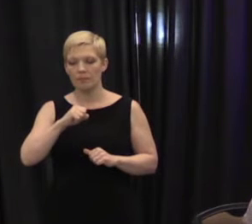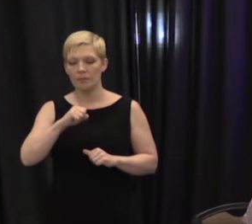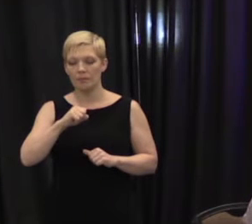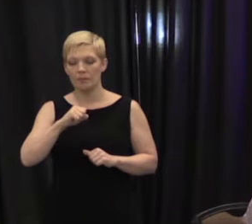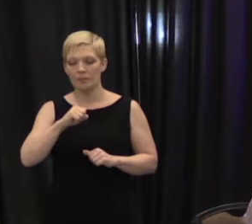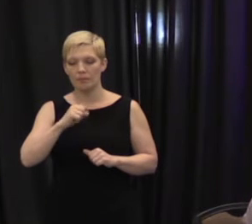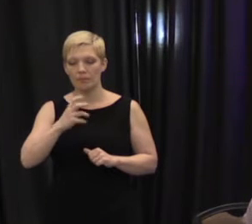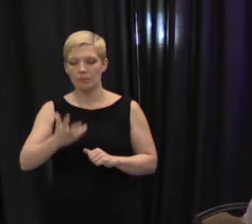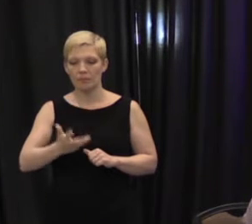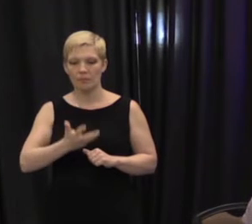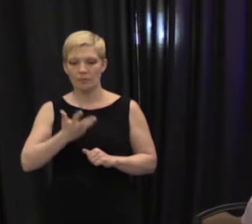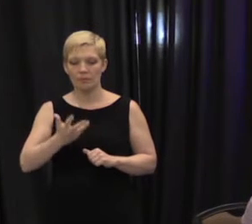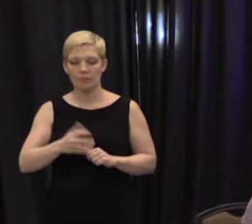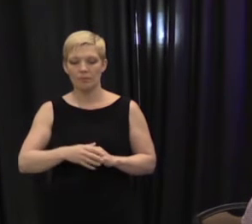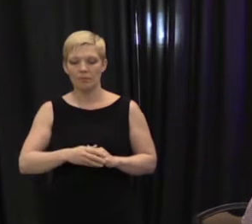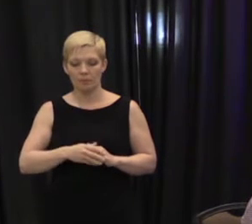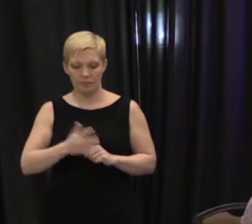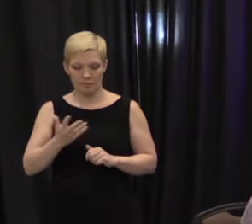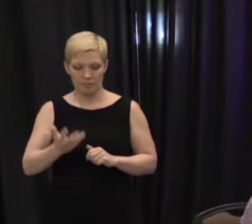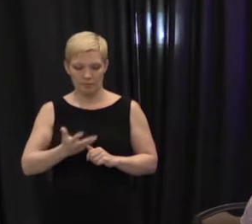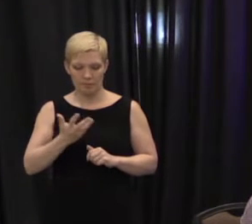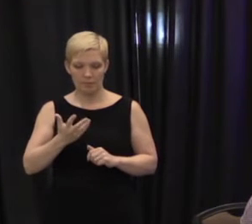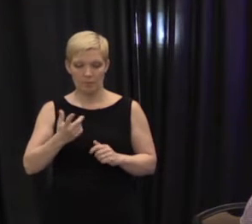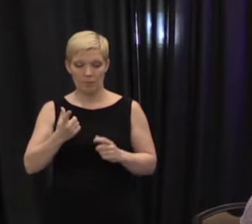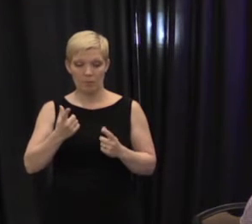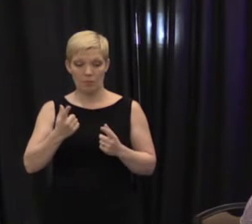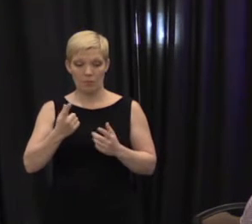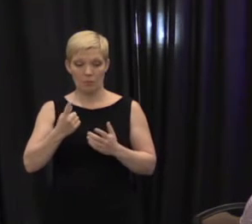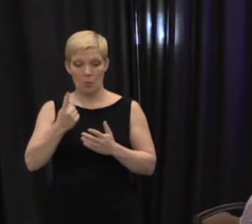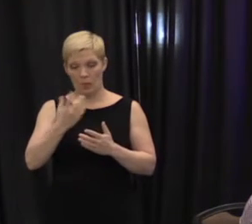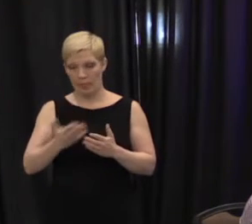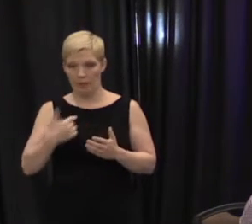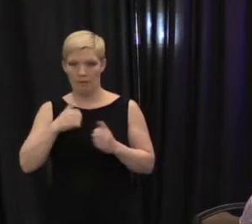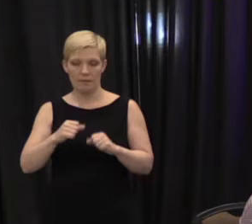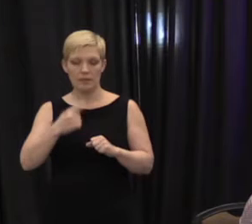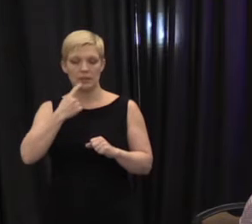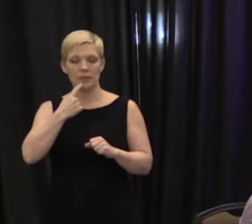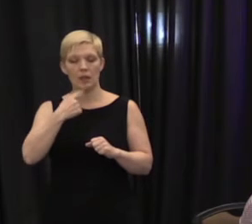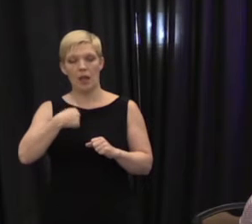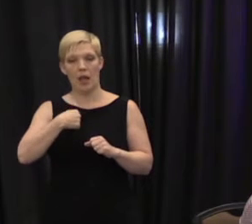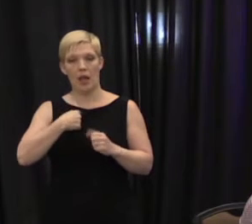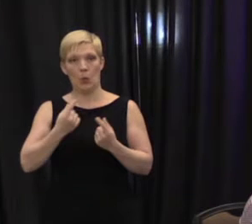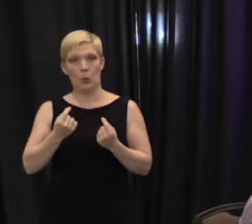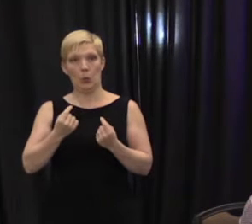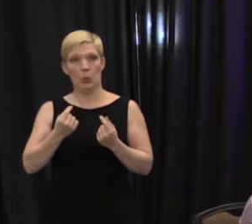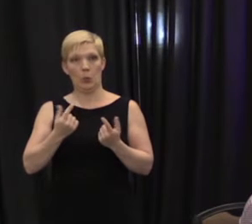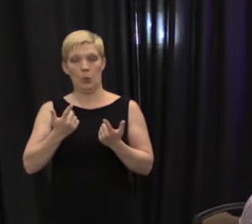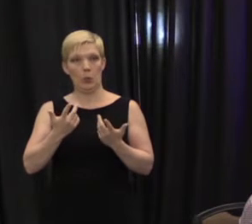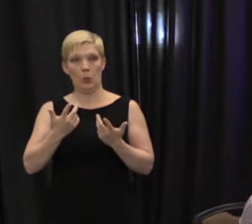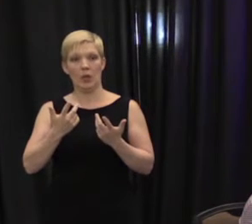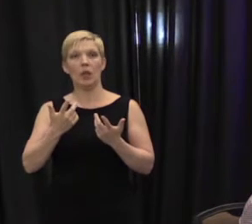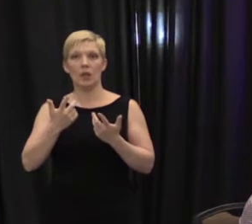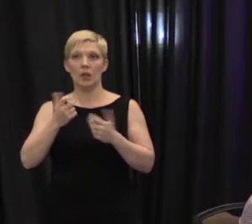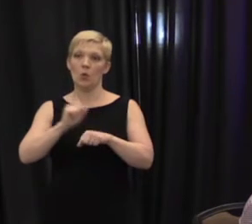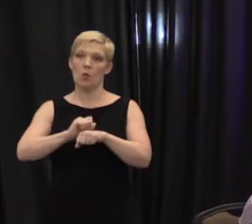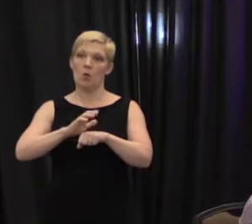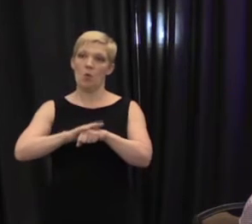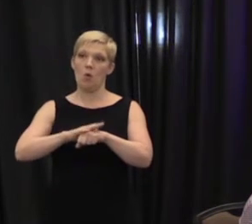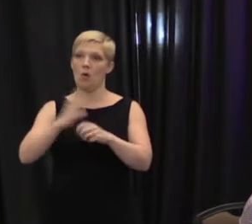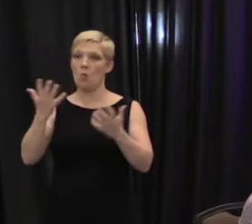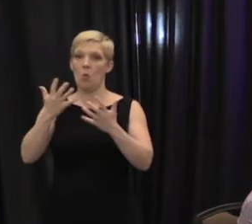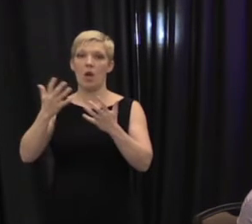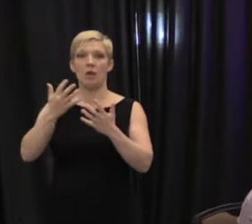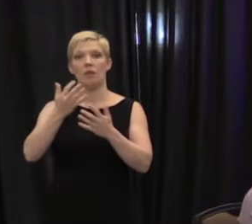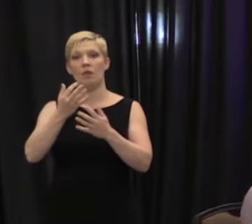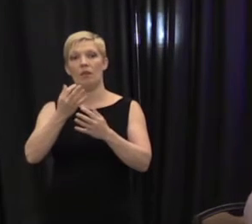I am, in what I do, in work on free speech, things are largely status quo, but improving.